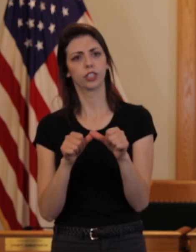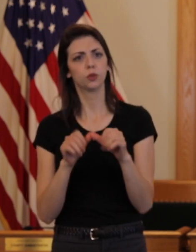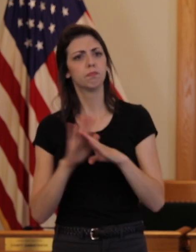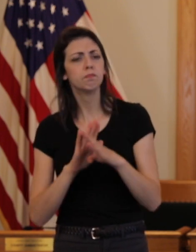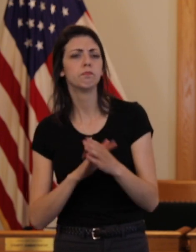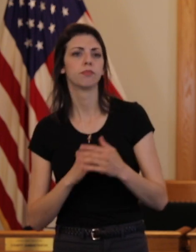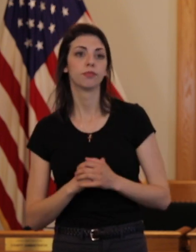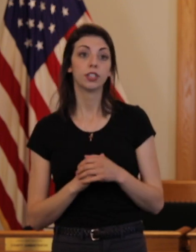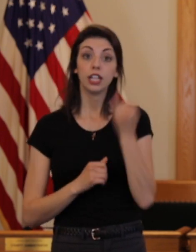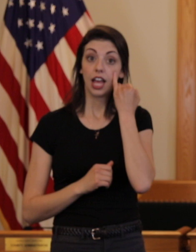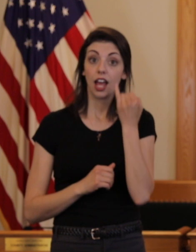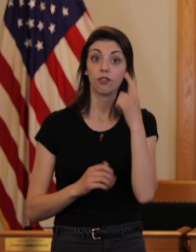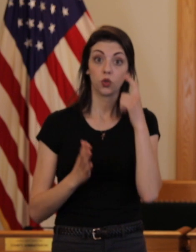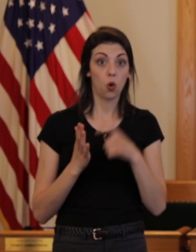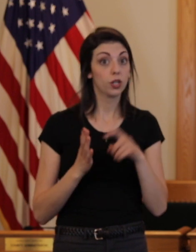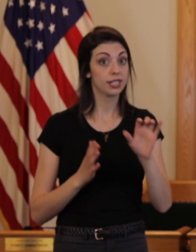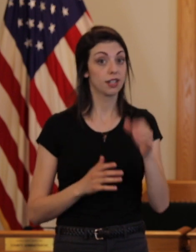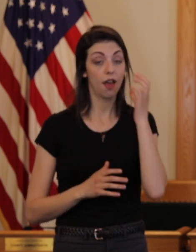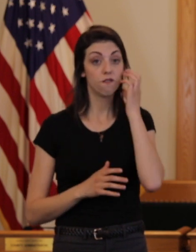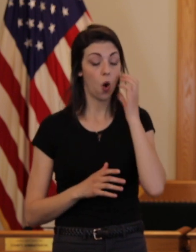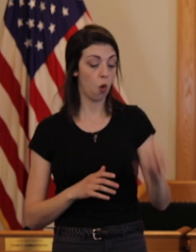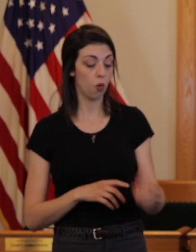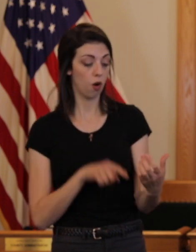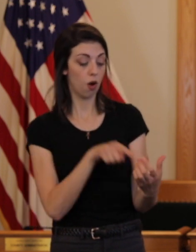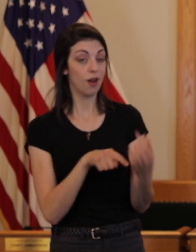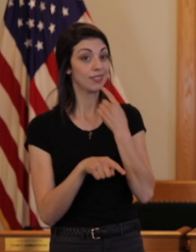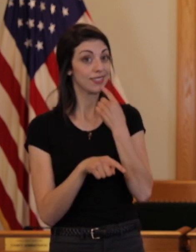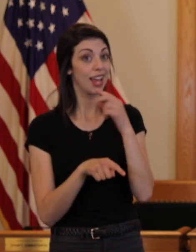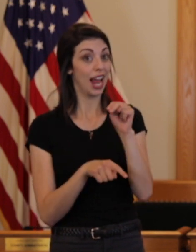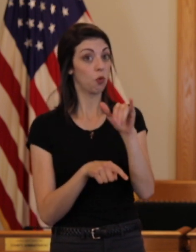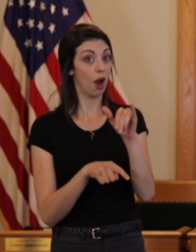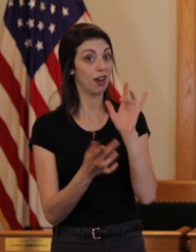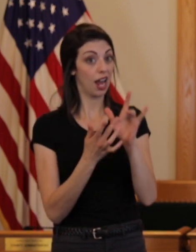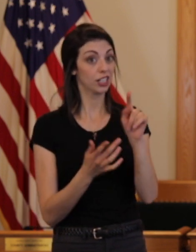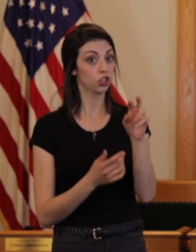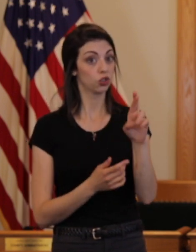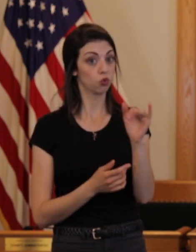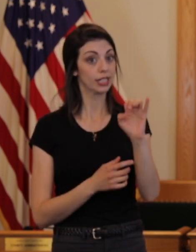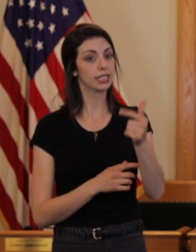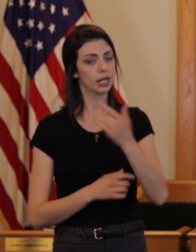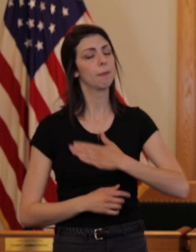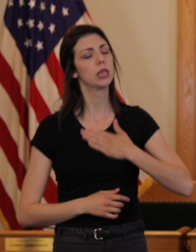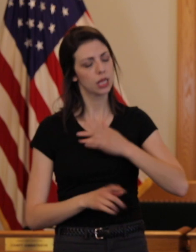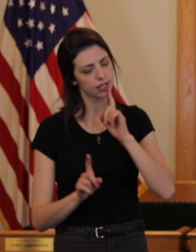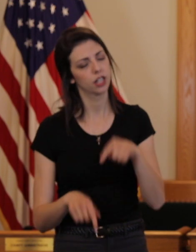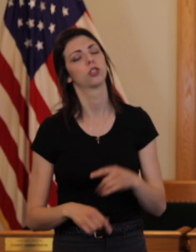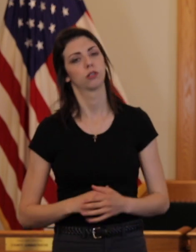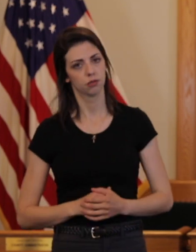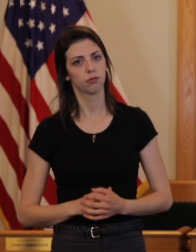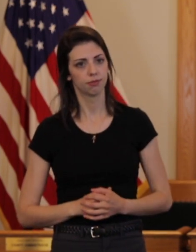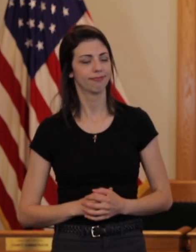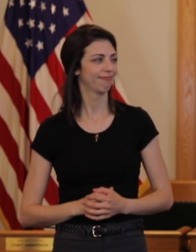NYS contact tracing on your phone screen, please pick up and answer. This is not a scam. Thanks,